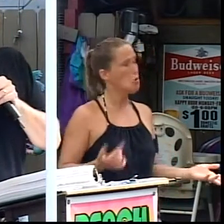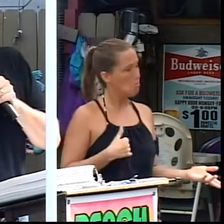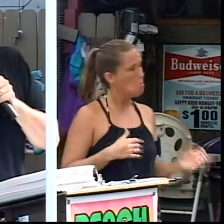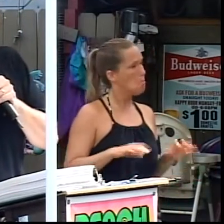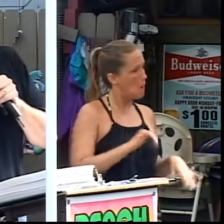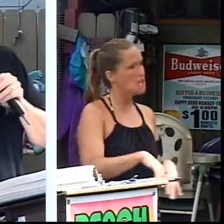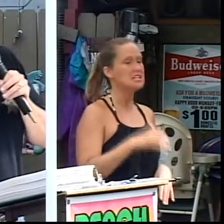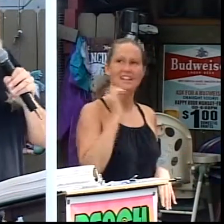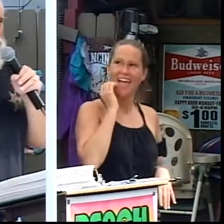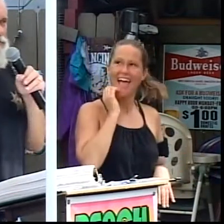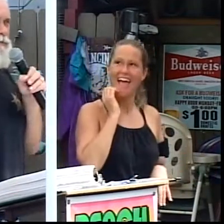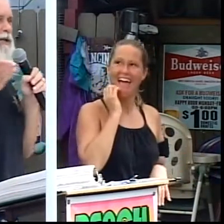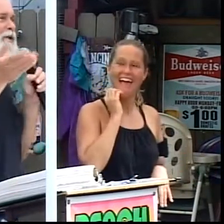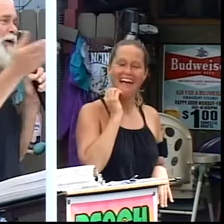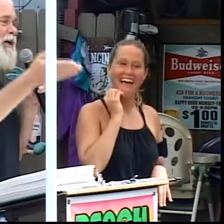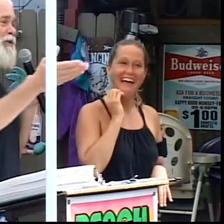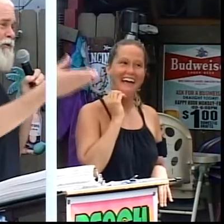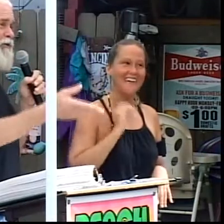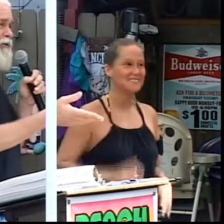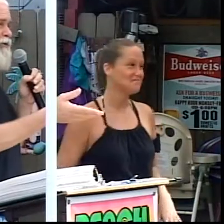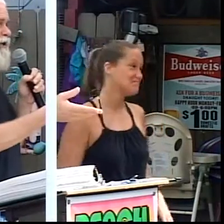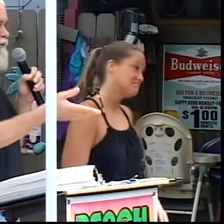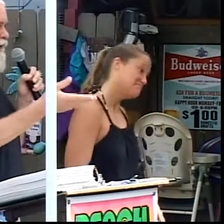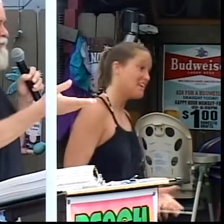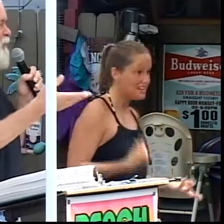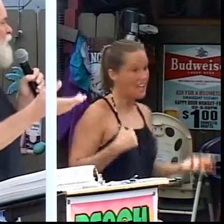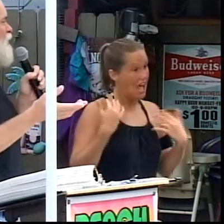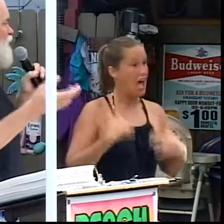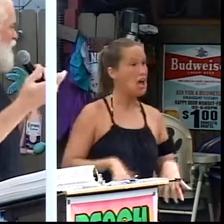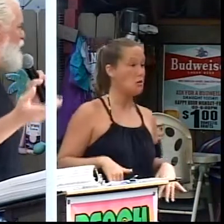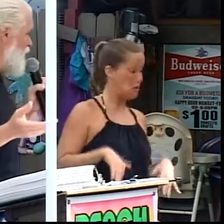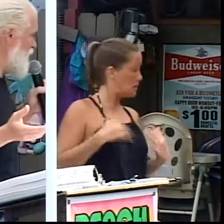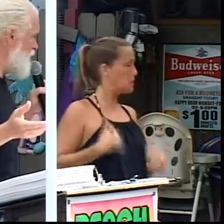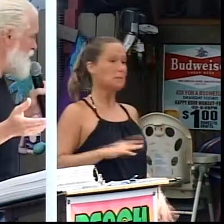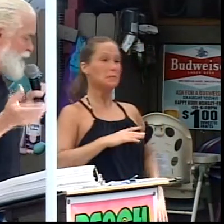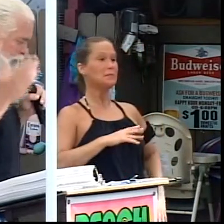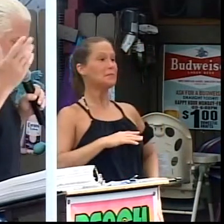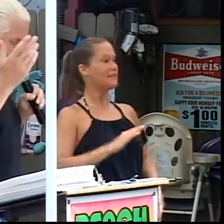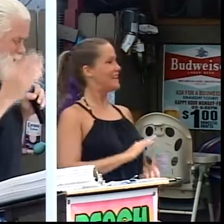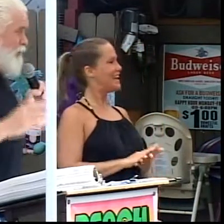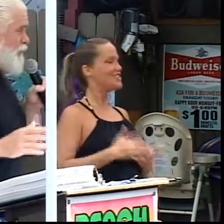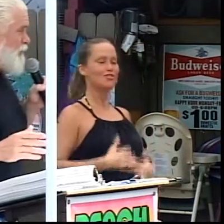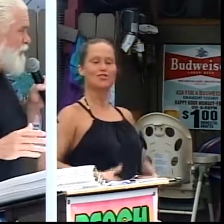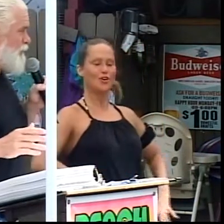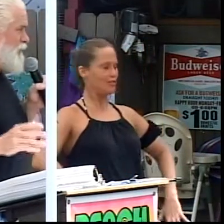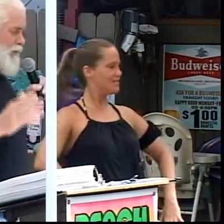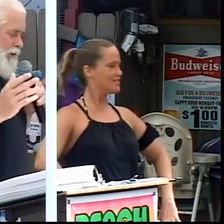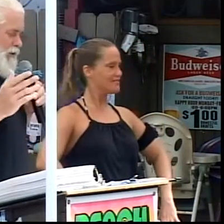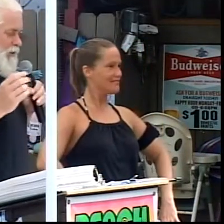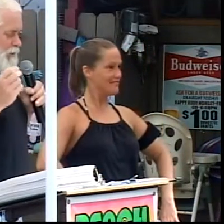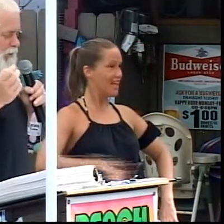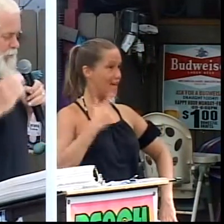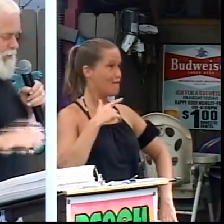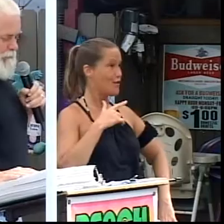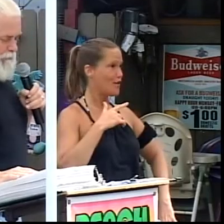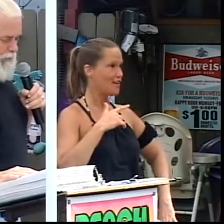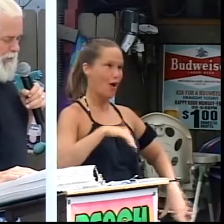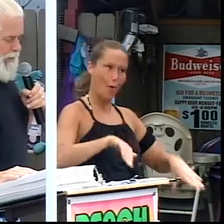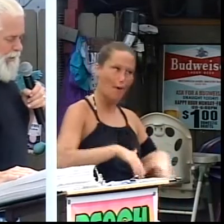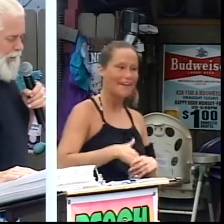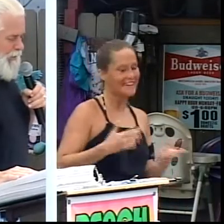I know you haven't seen me in a much, but if you've been at a wedding or a funeral and they've asked me to wear a suit, I'll be there in a suit. So